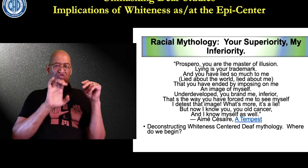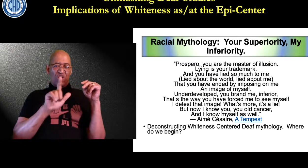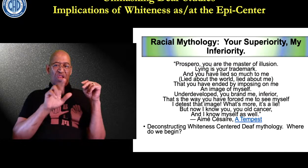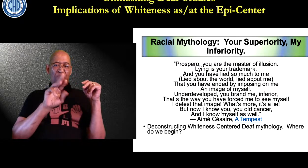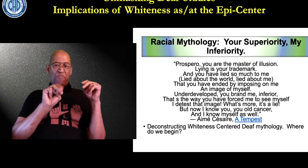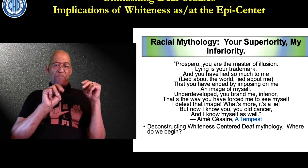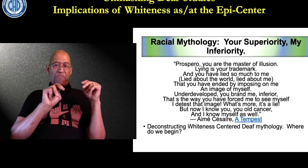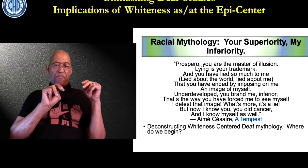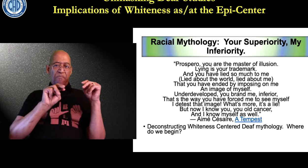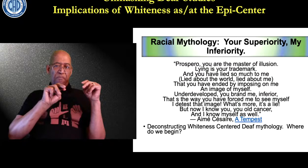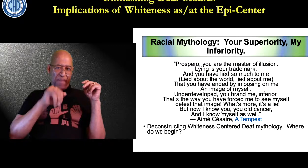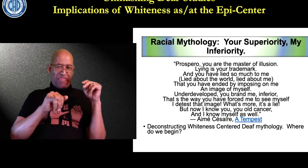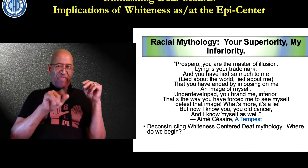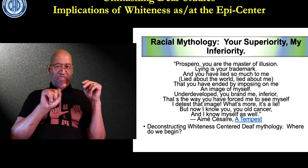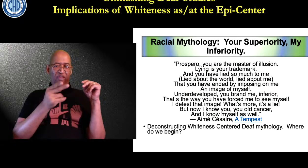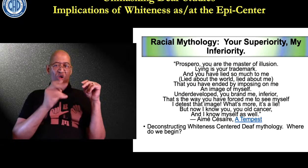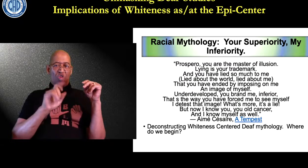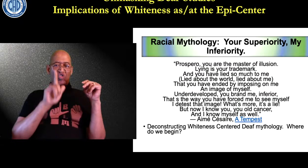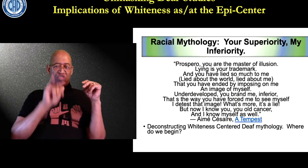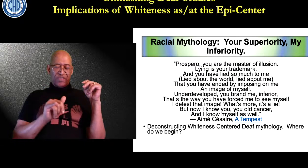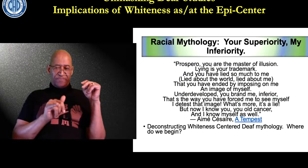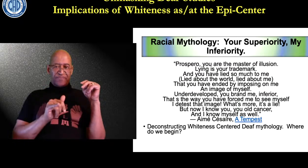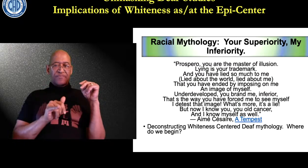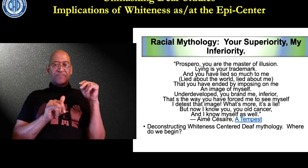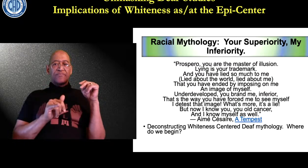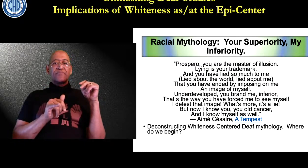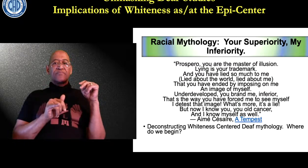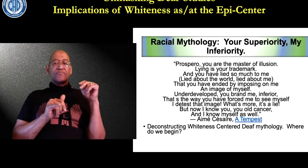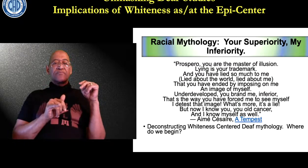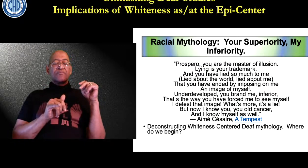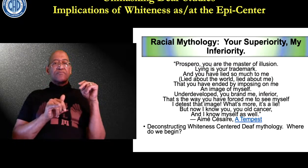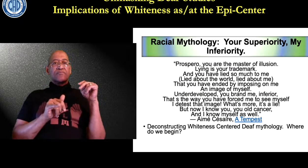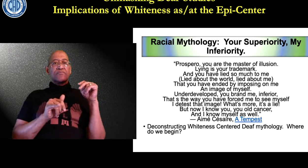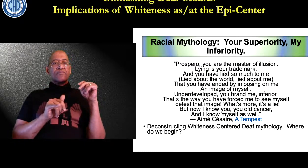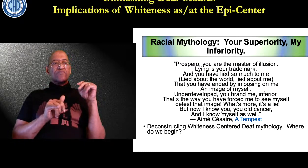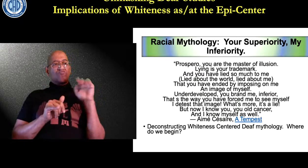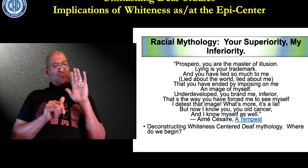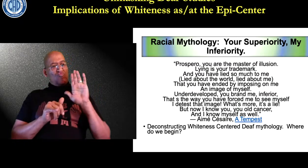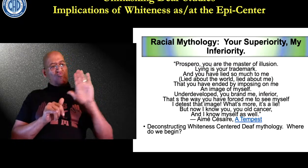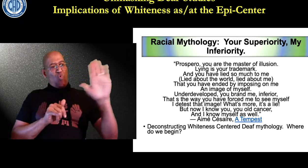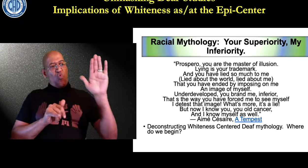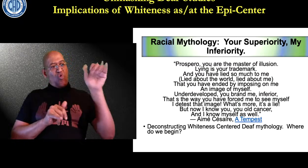Racial mythology is what I call it.